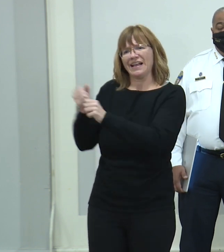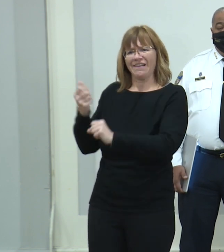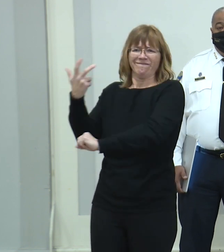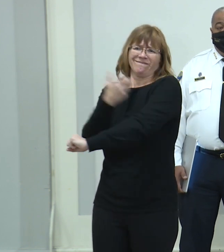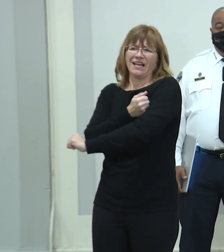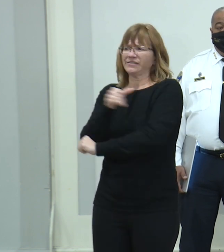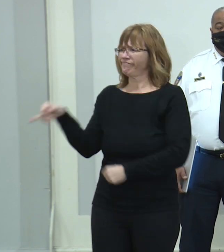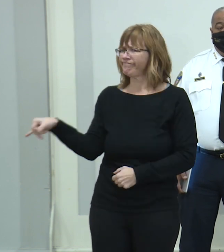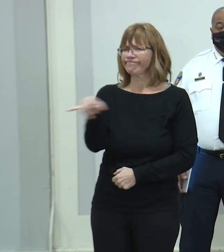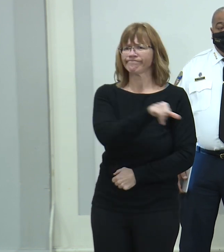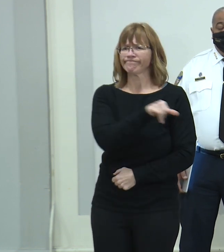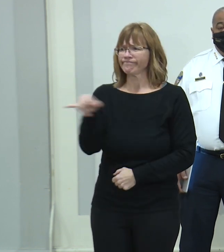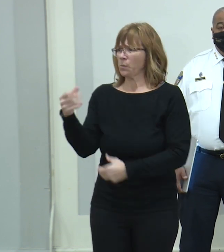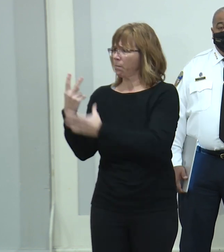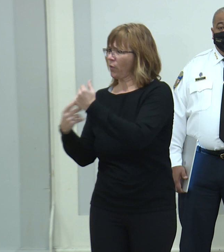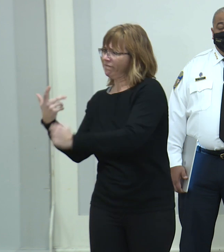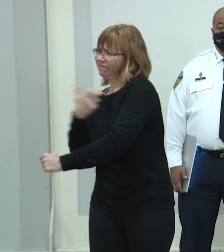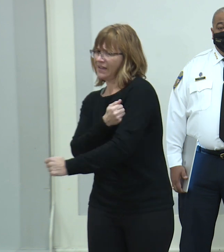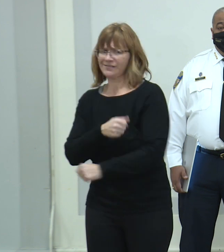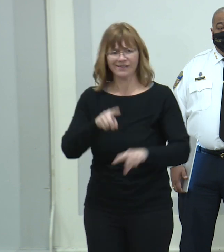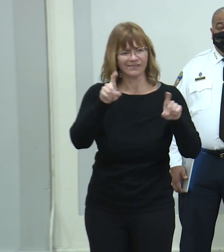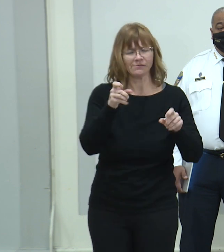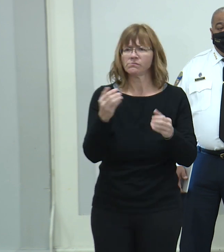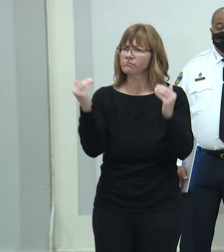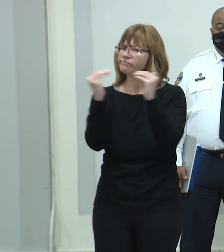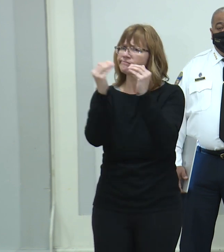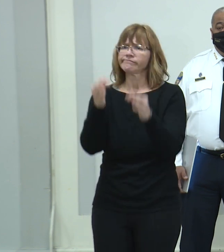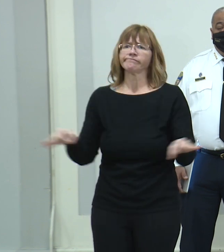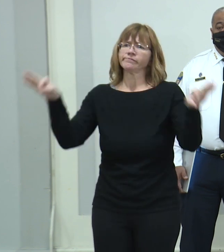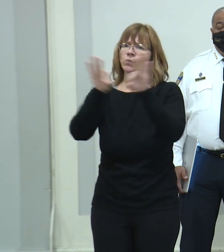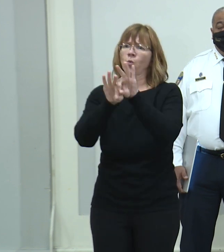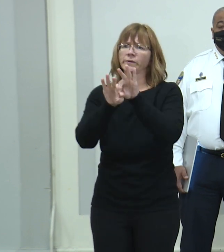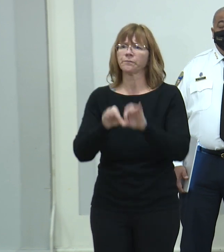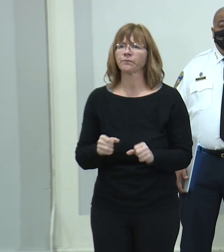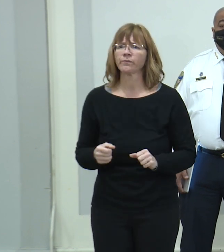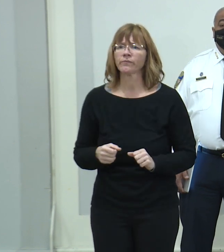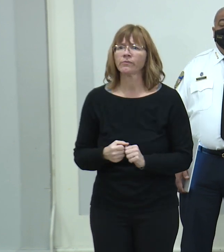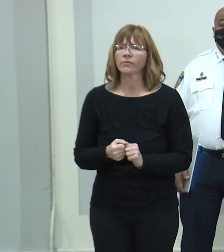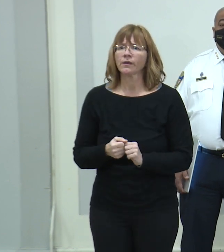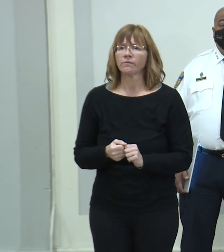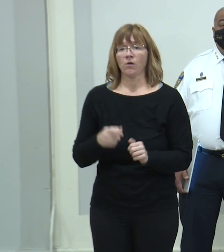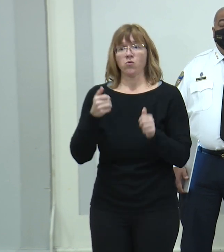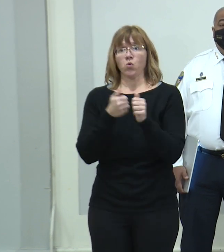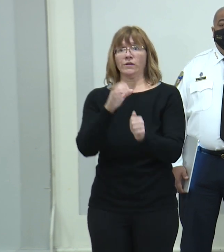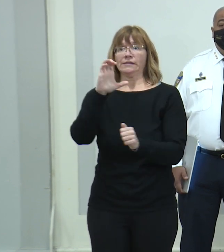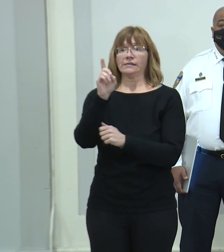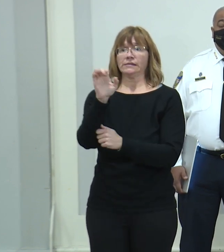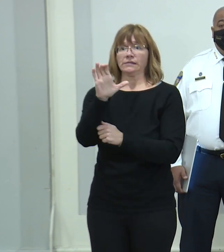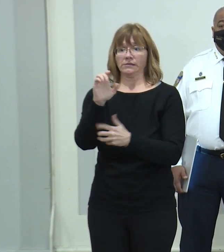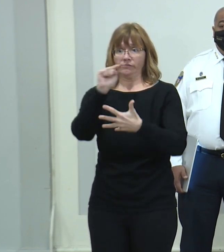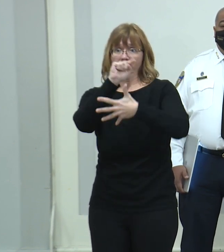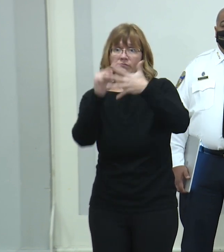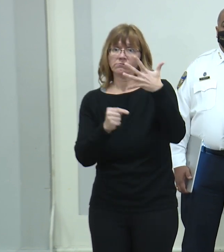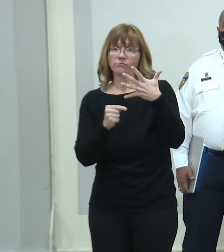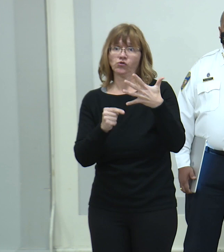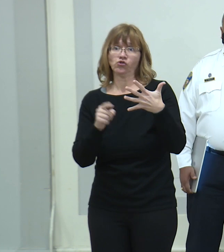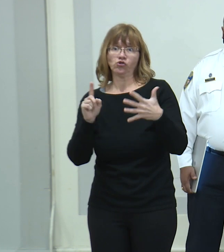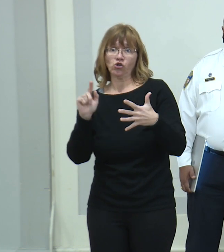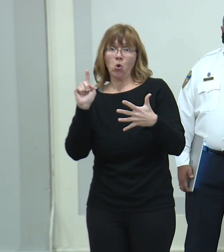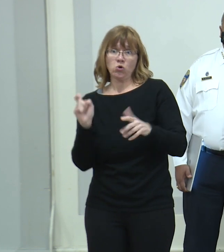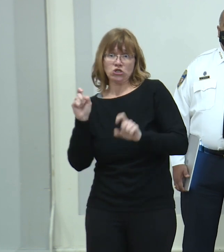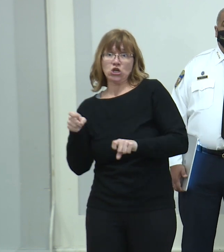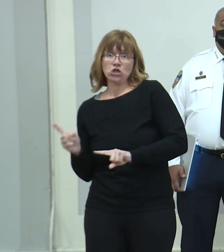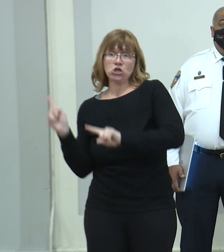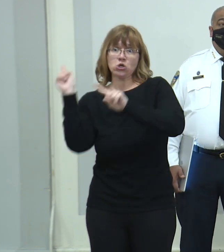yourself and those around you. According to the CDC guidelines, the following people should go and get a COVID-19